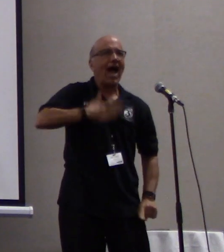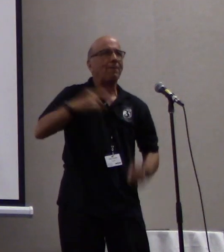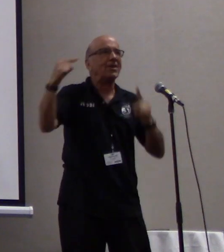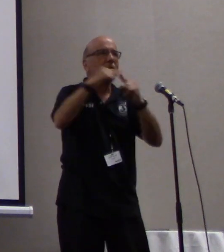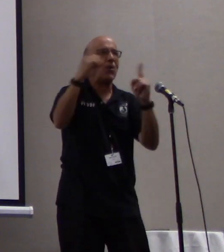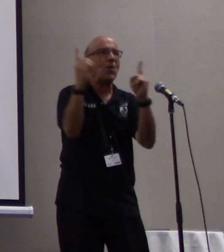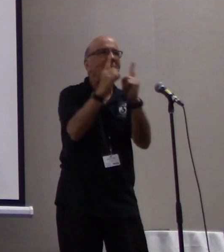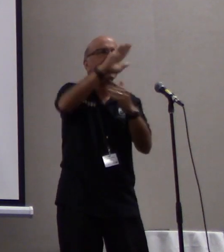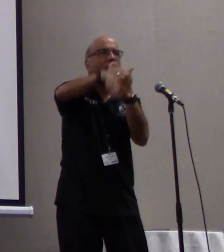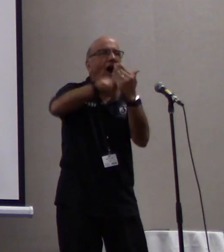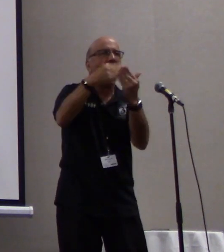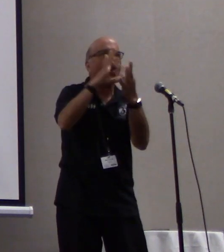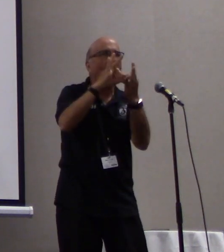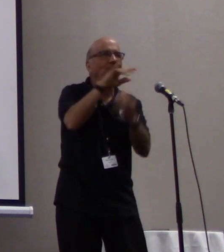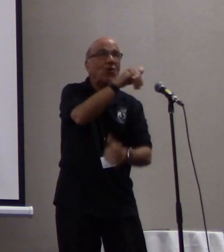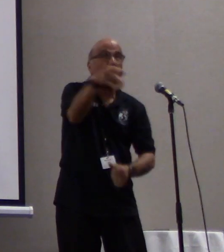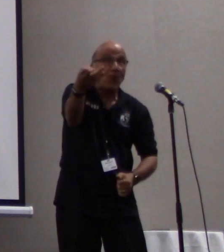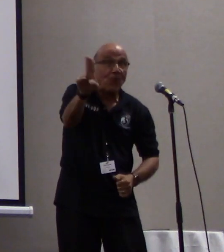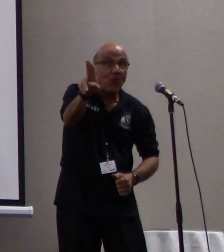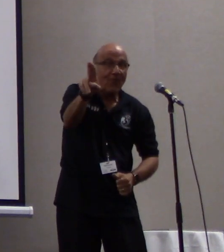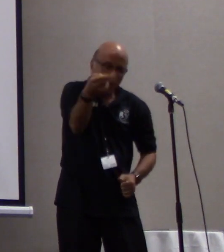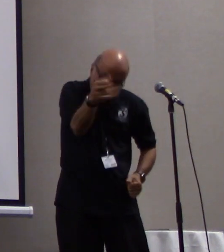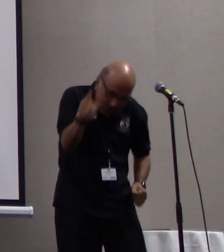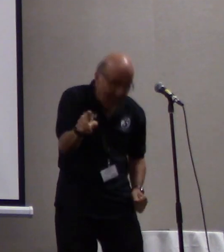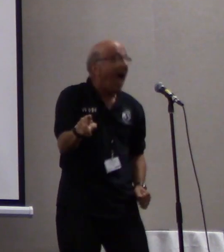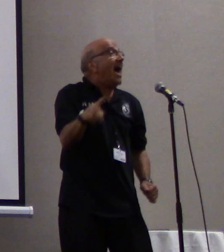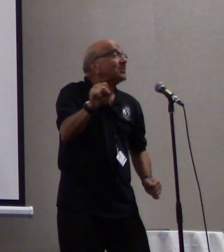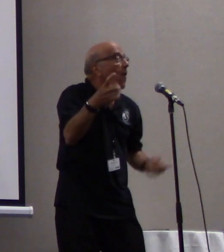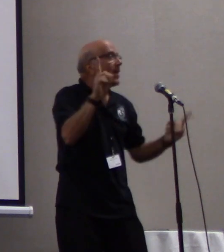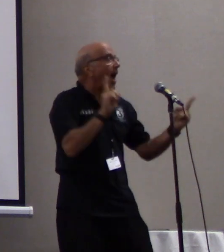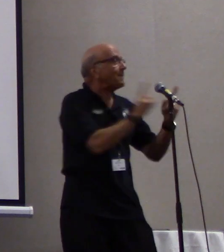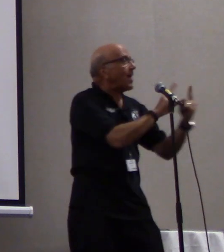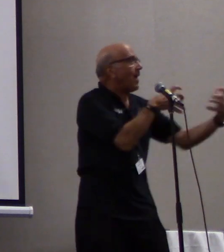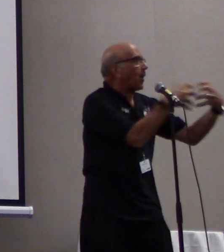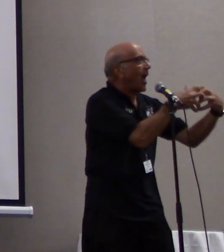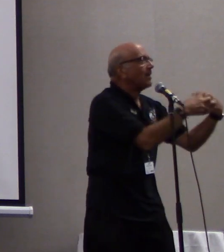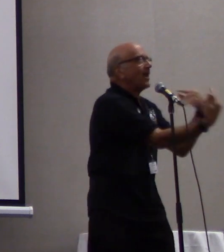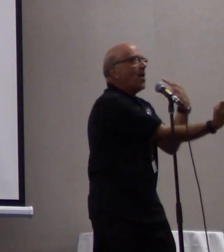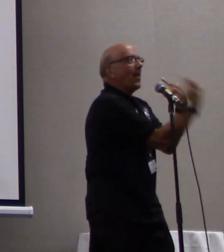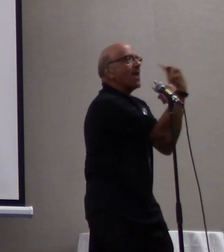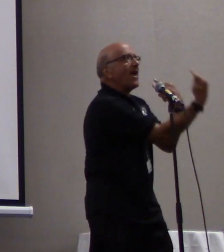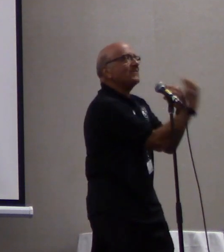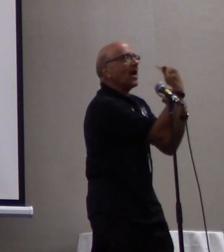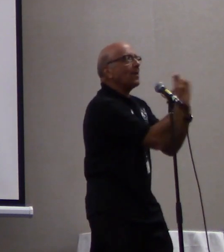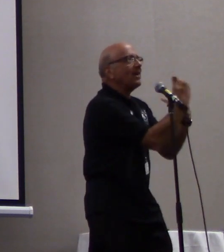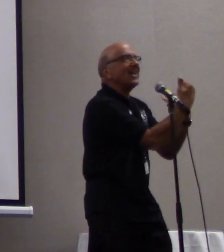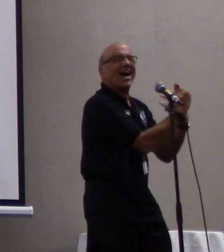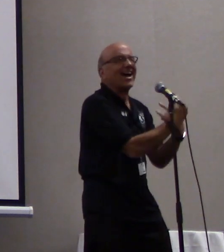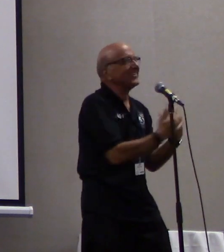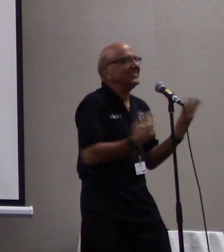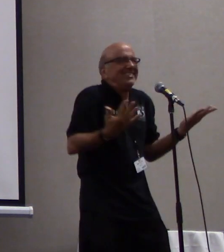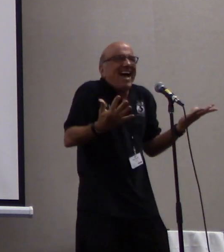am happy to meet all of you. So when I met my classmates, they made fun of